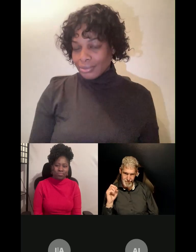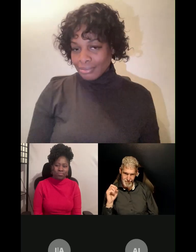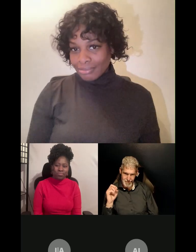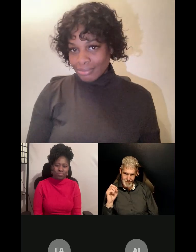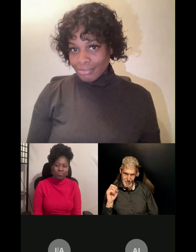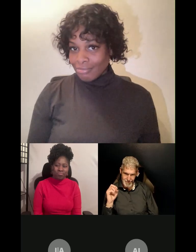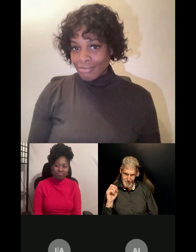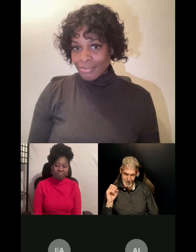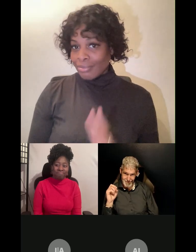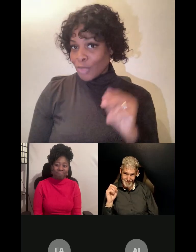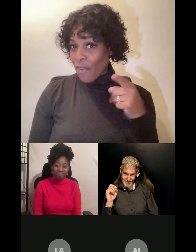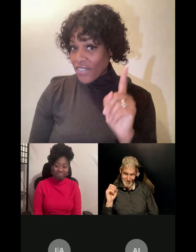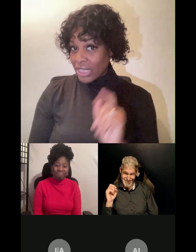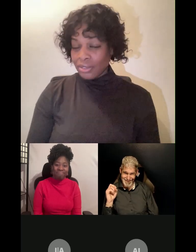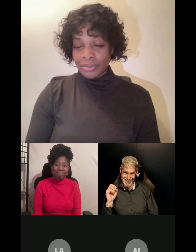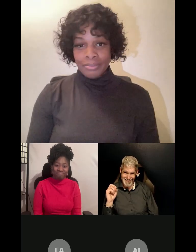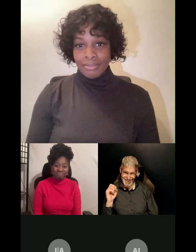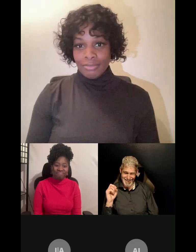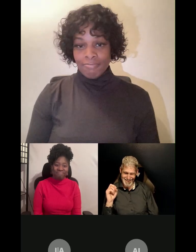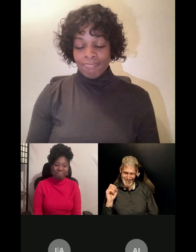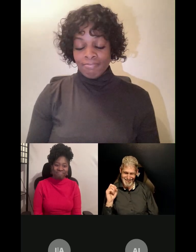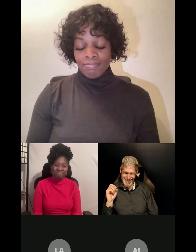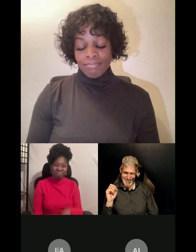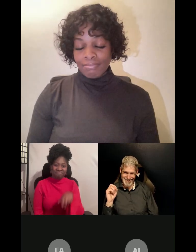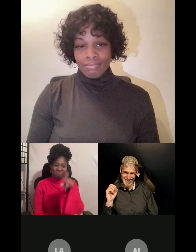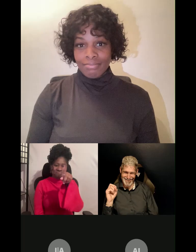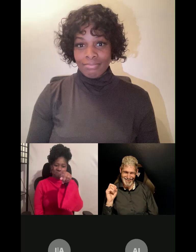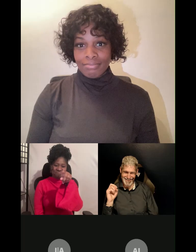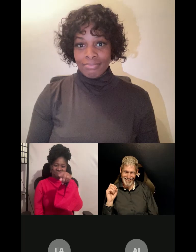place. No offense.